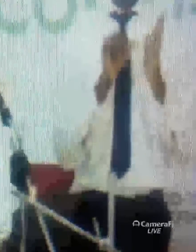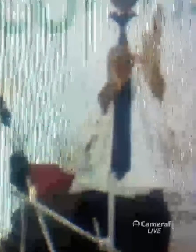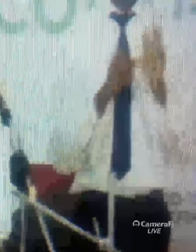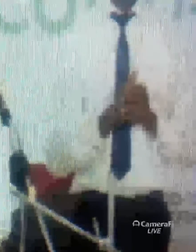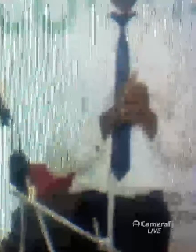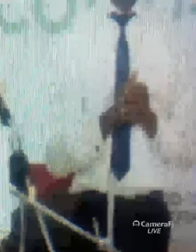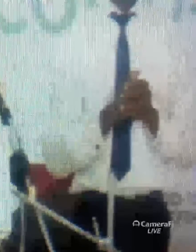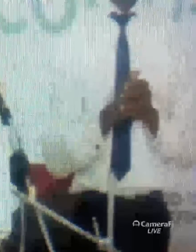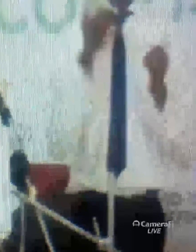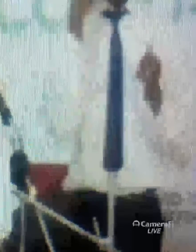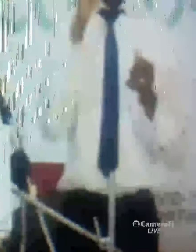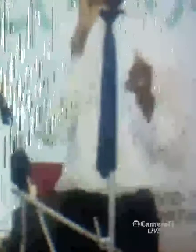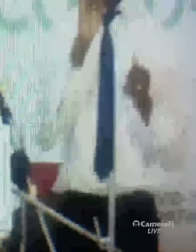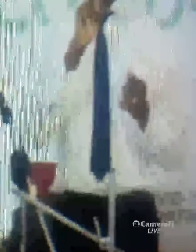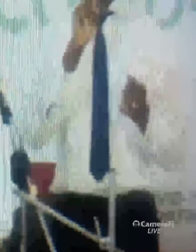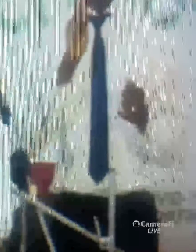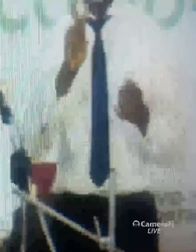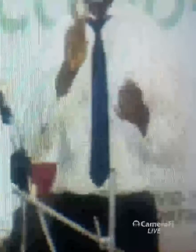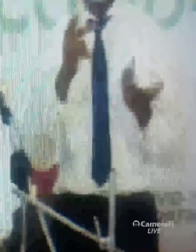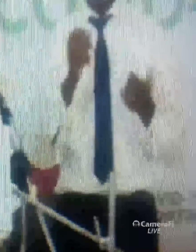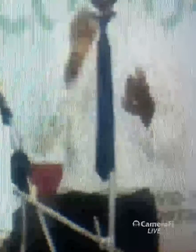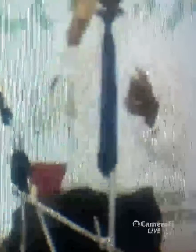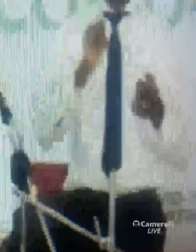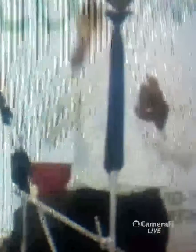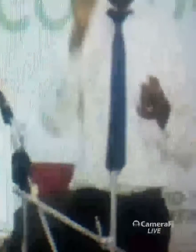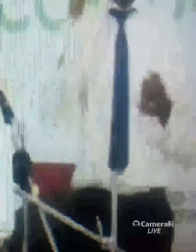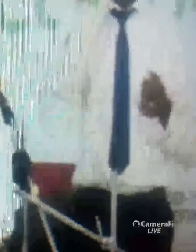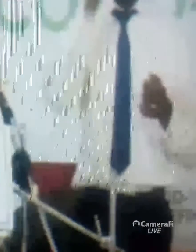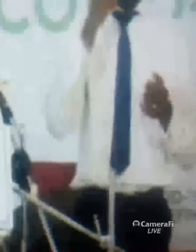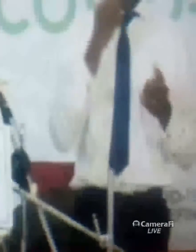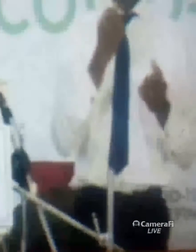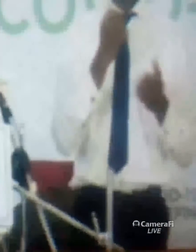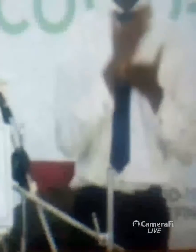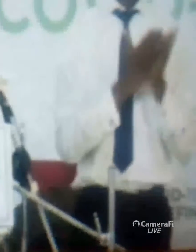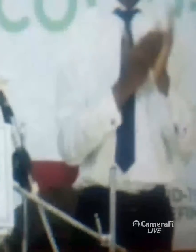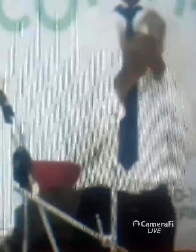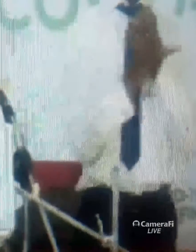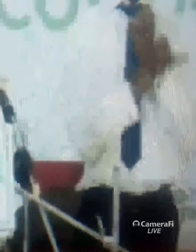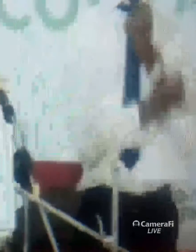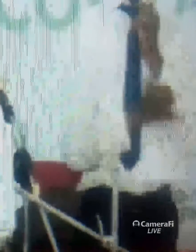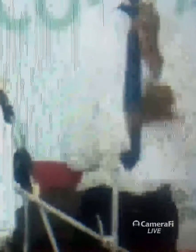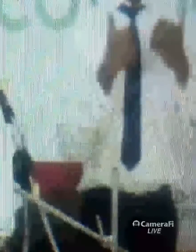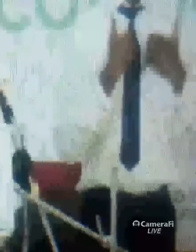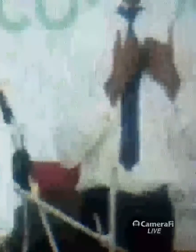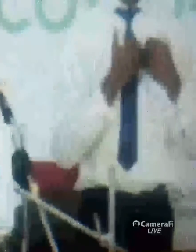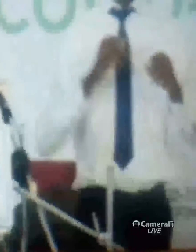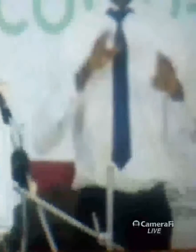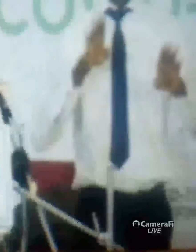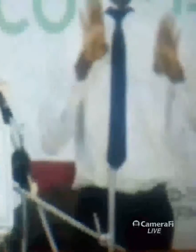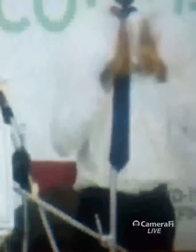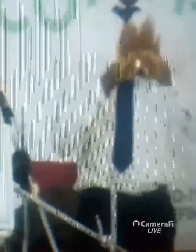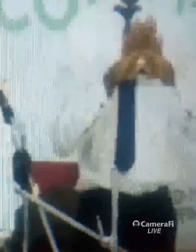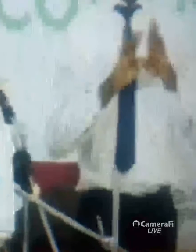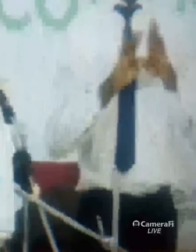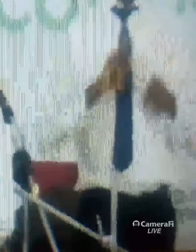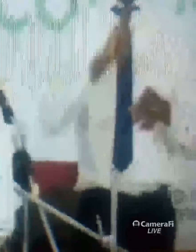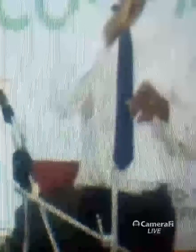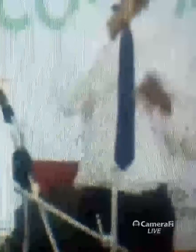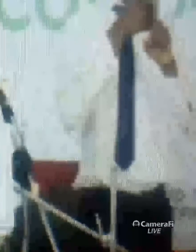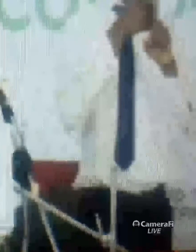Africa, a lot of countries temporarily banned flights from the UK. And what did they